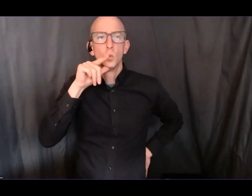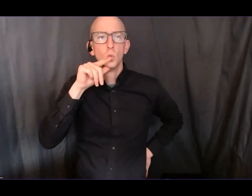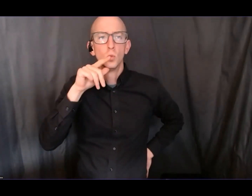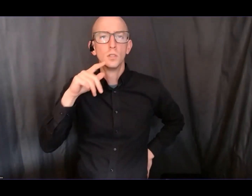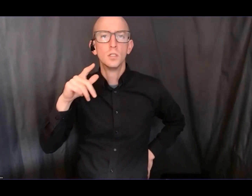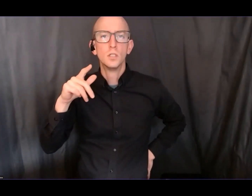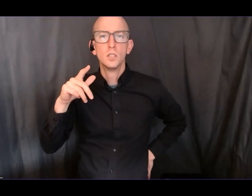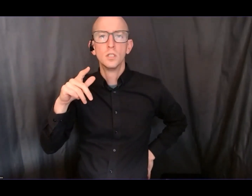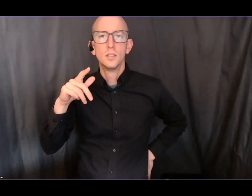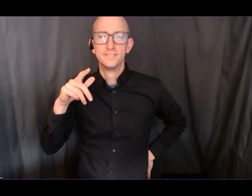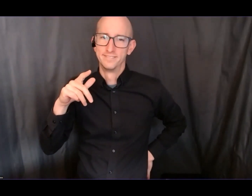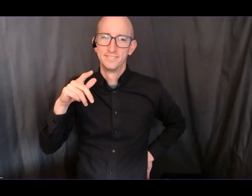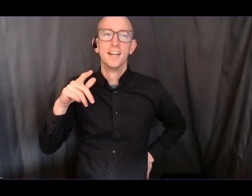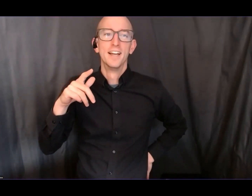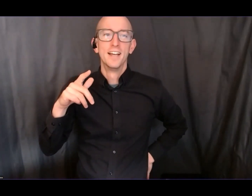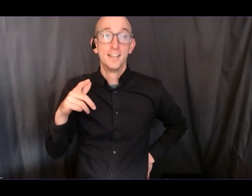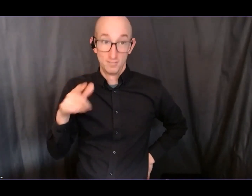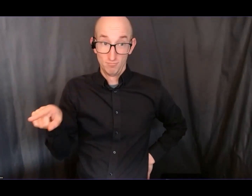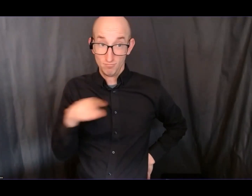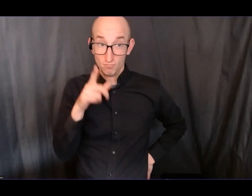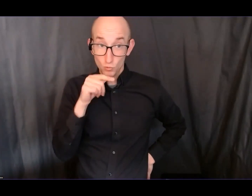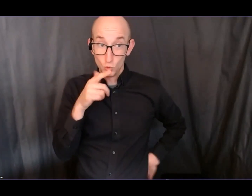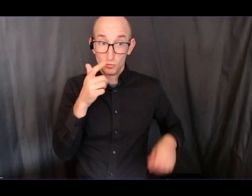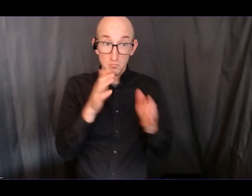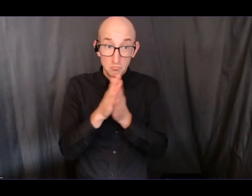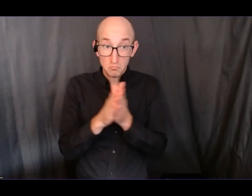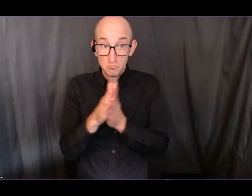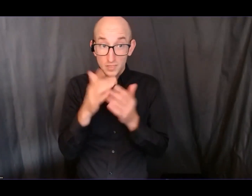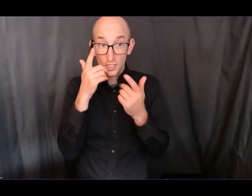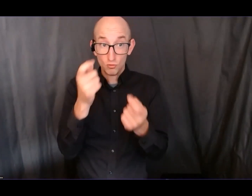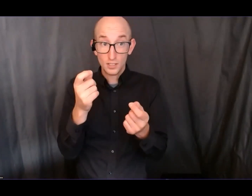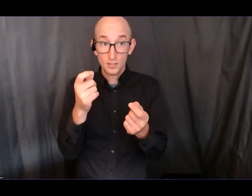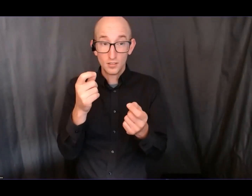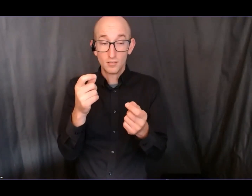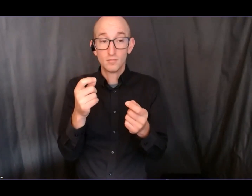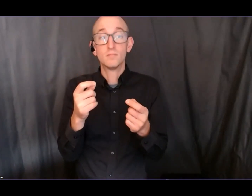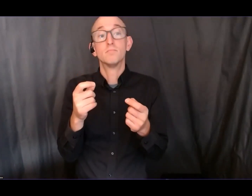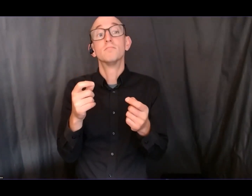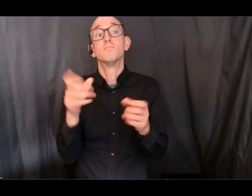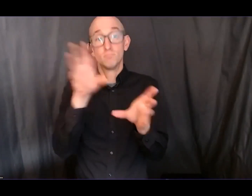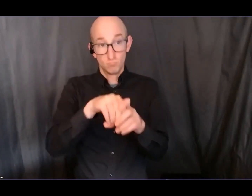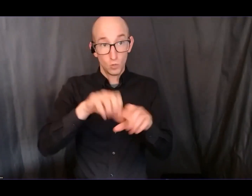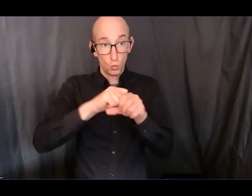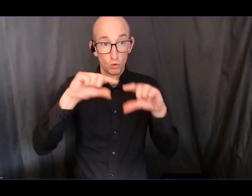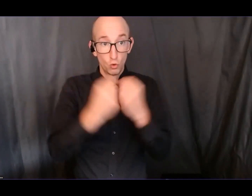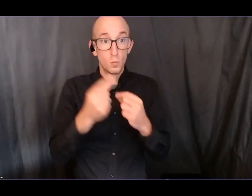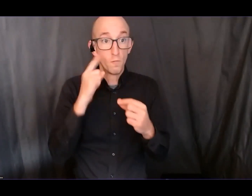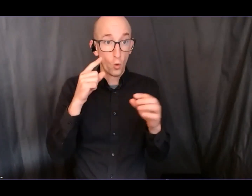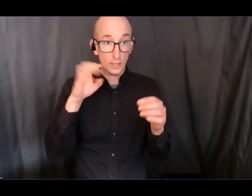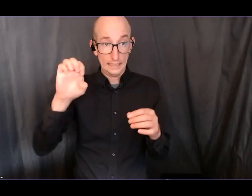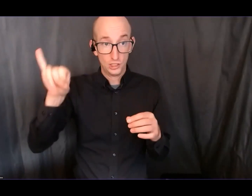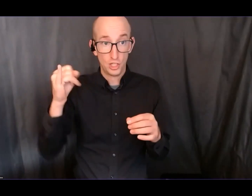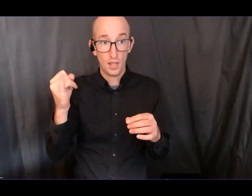If folks are interested in, I'll start with the EJ definition one.